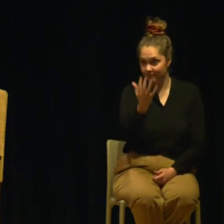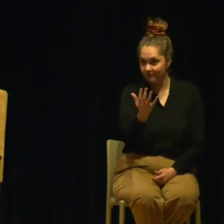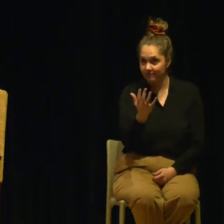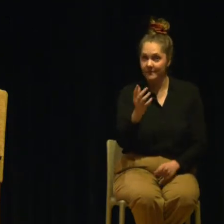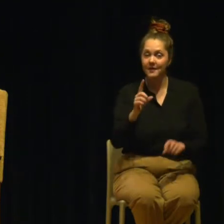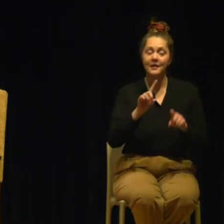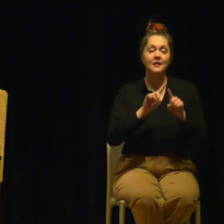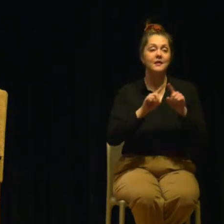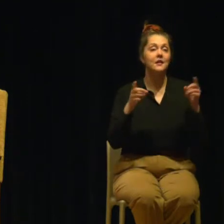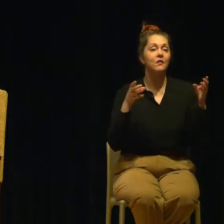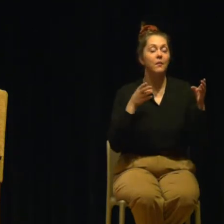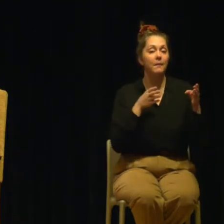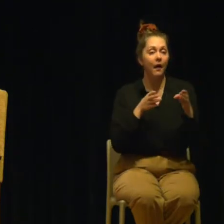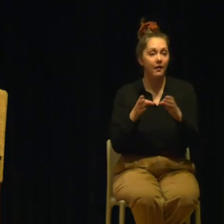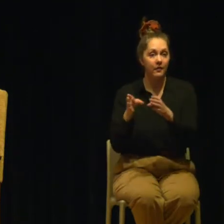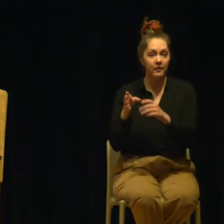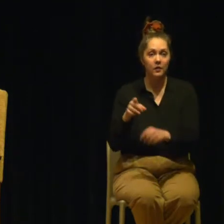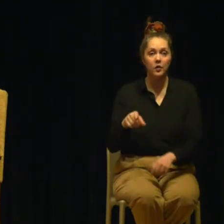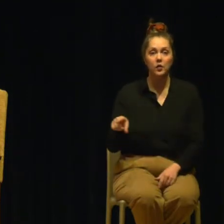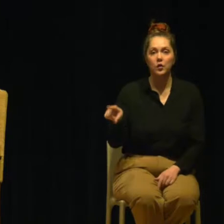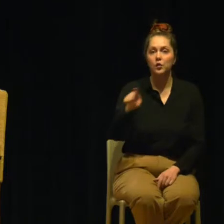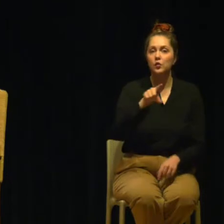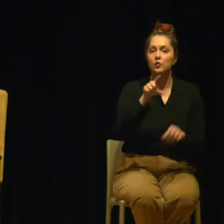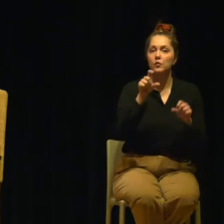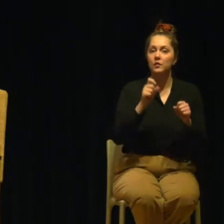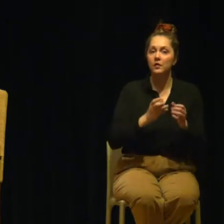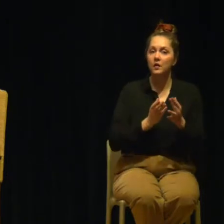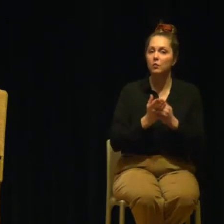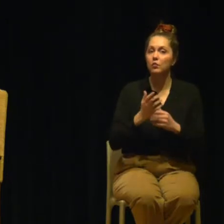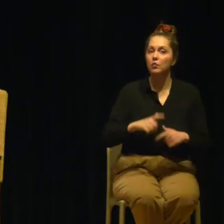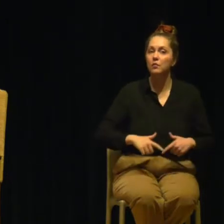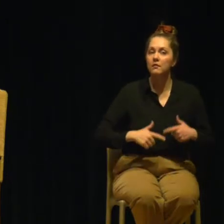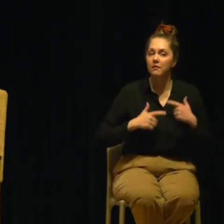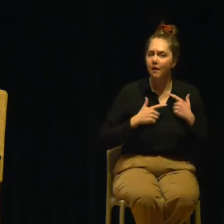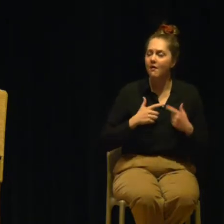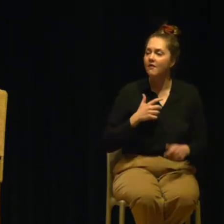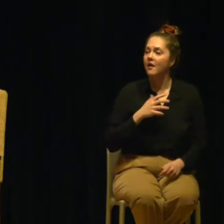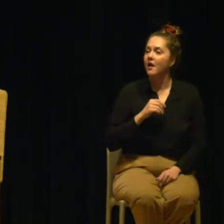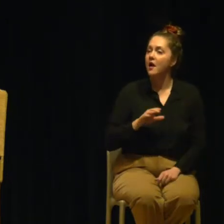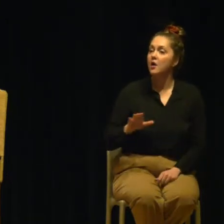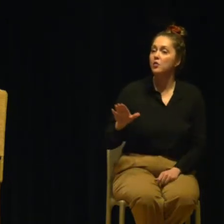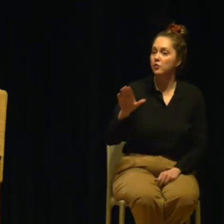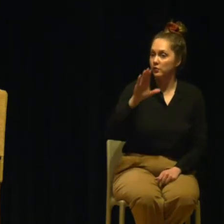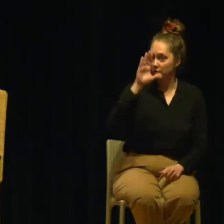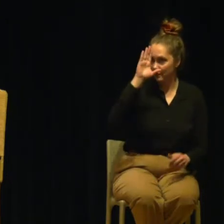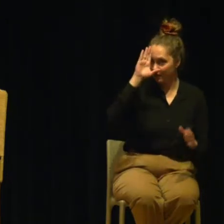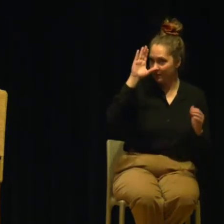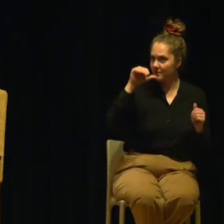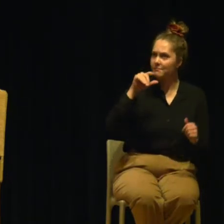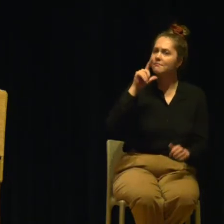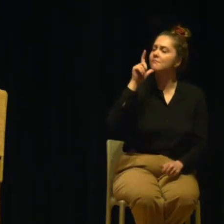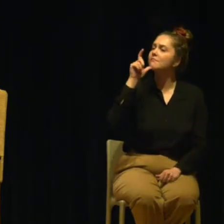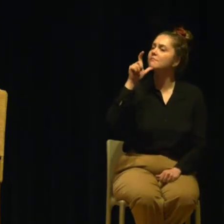different path that you can get through life. And your expectation shouldn't be,